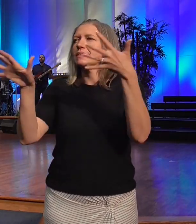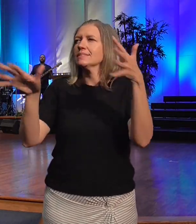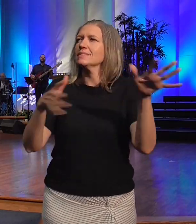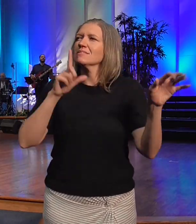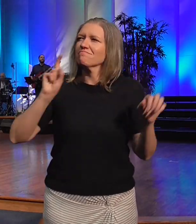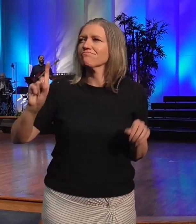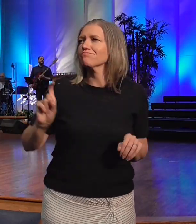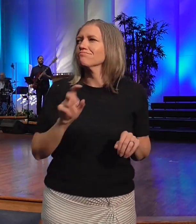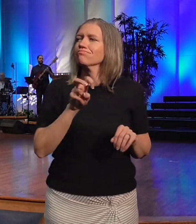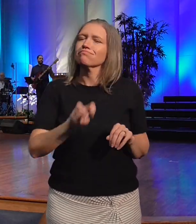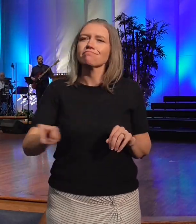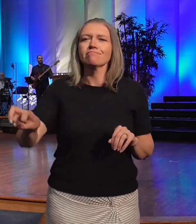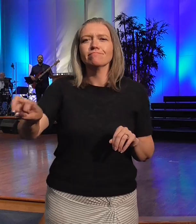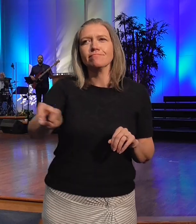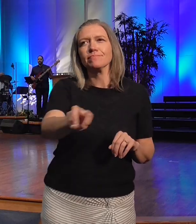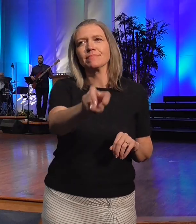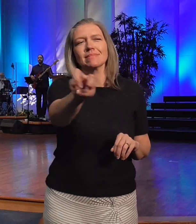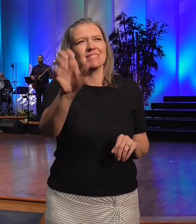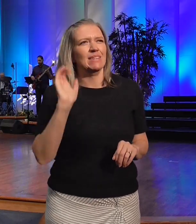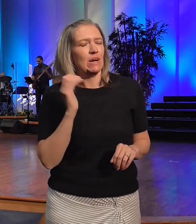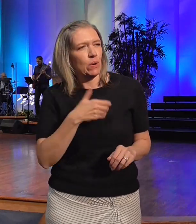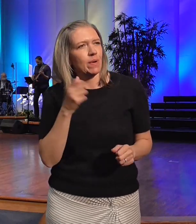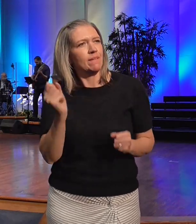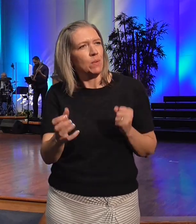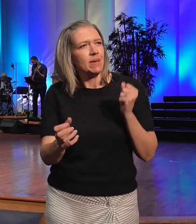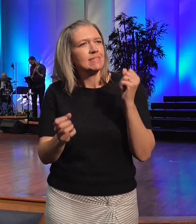wing. These are